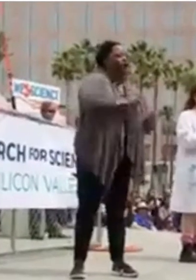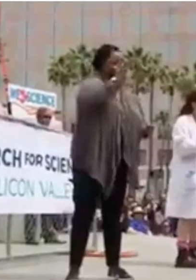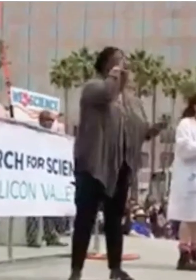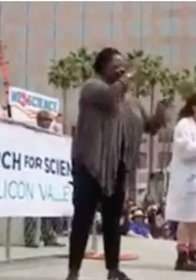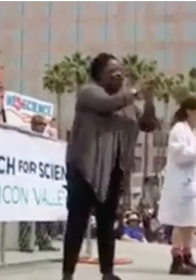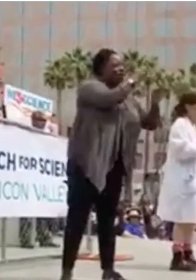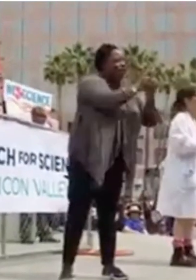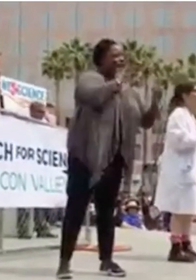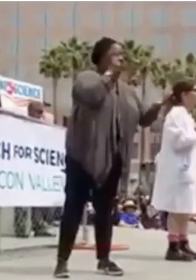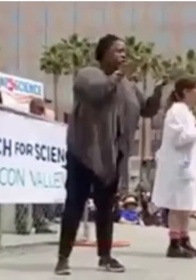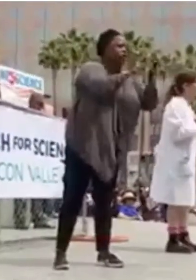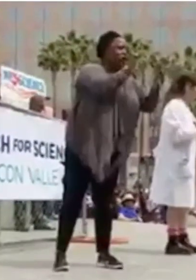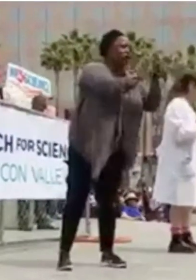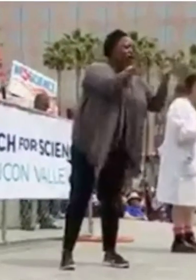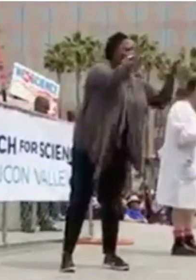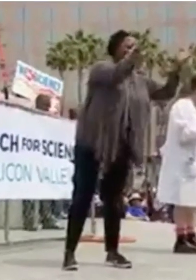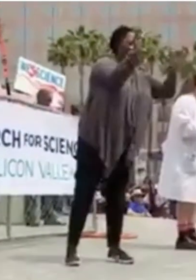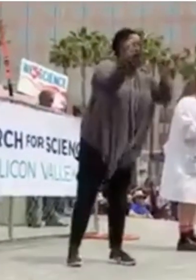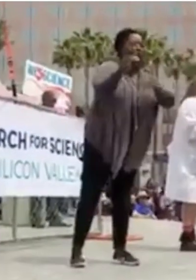to just acknowledge that.